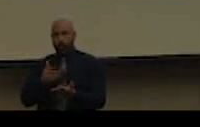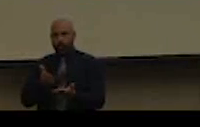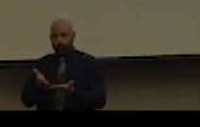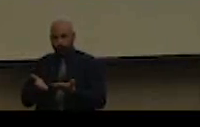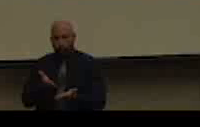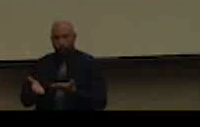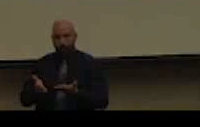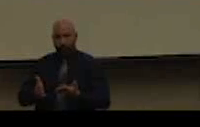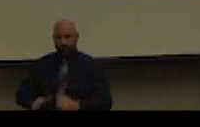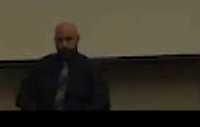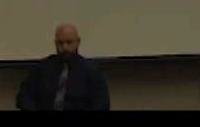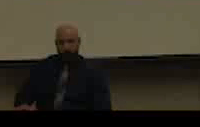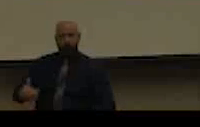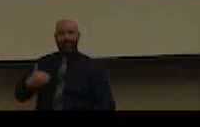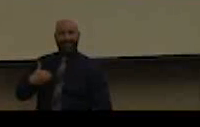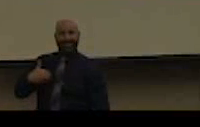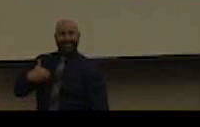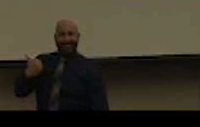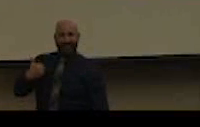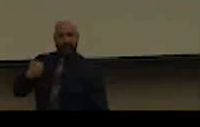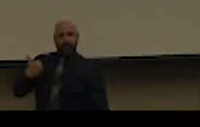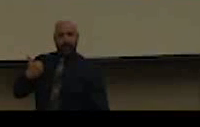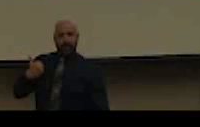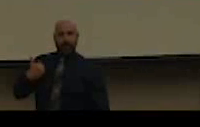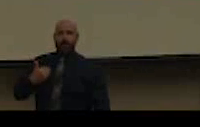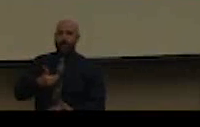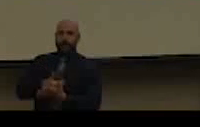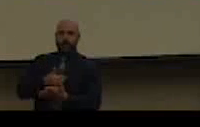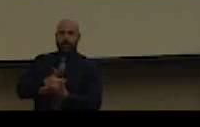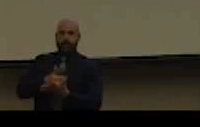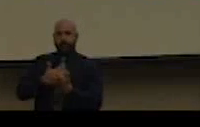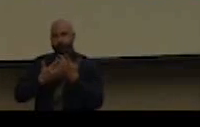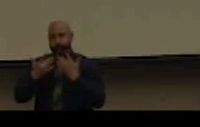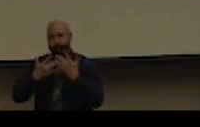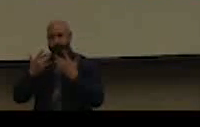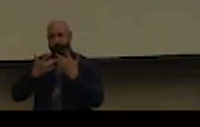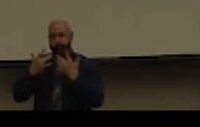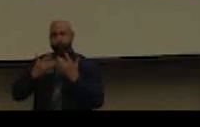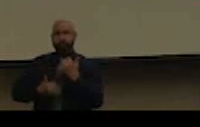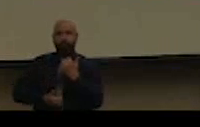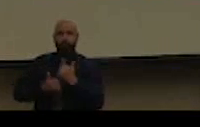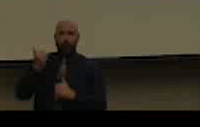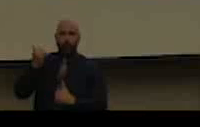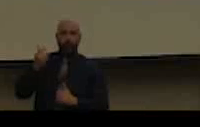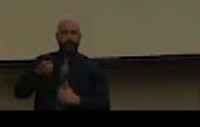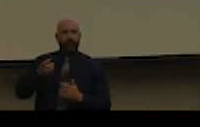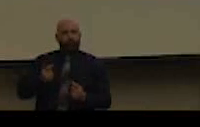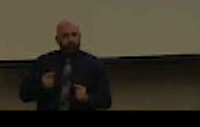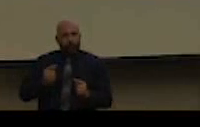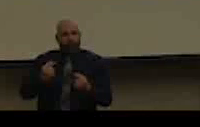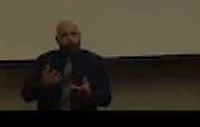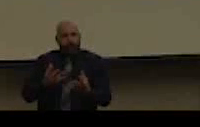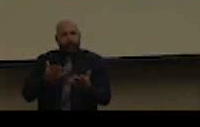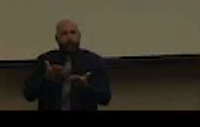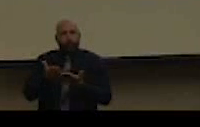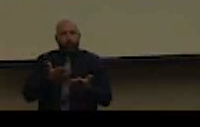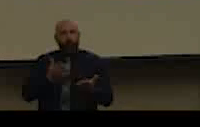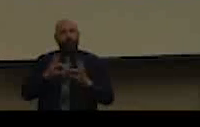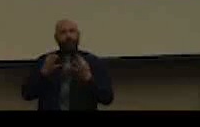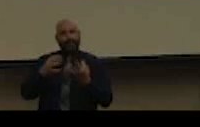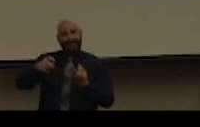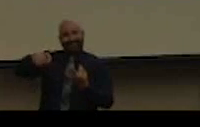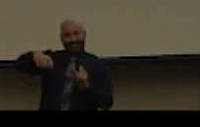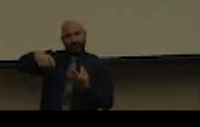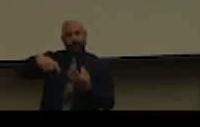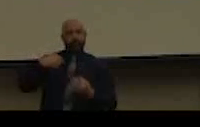financial constraint on them. And yet they're trying to do right by kids and provide a service we know families need. And so we really tried to have that be an inviting and